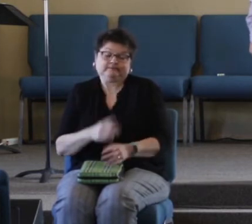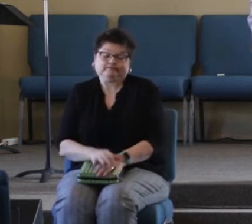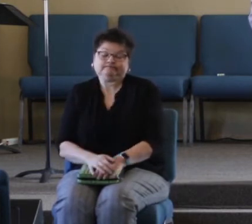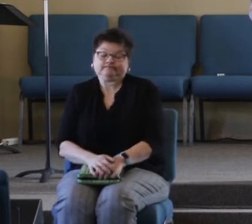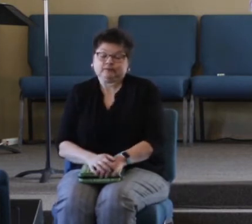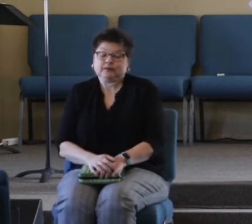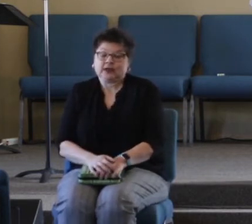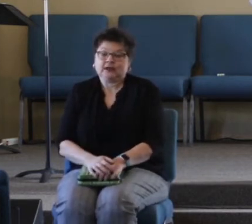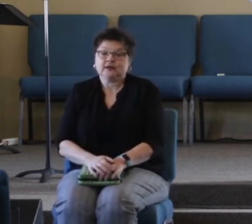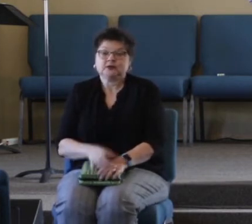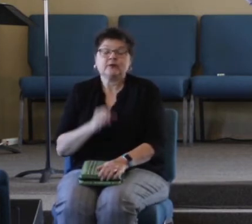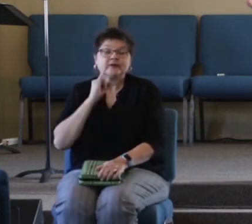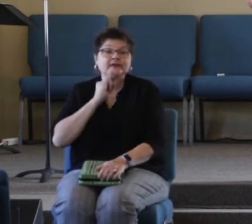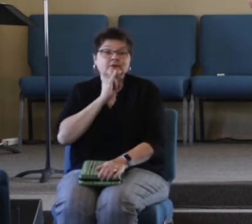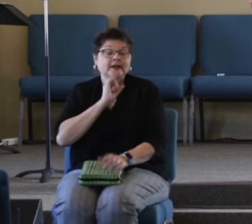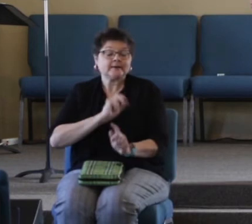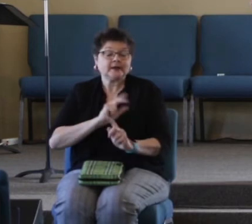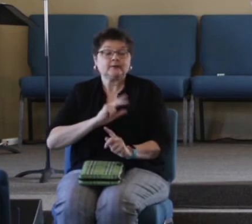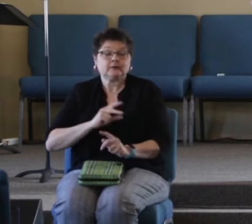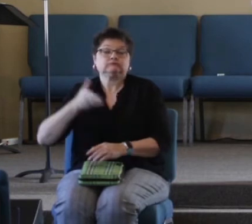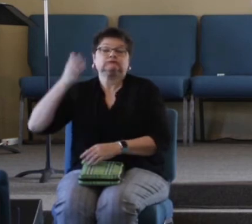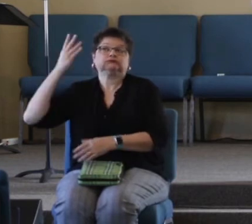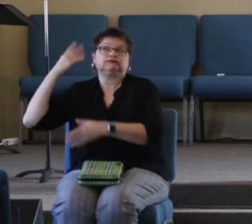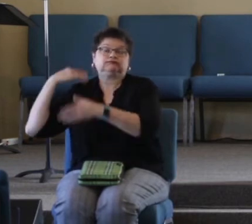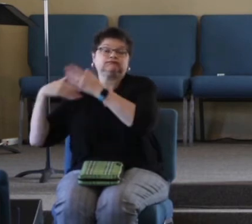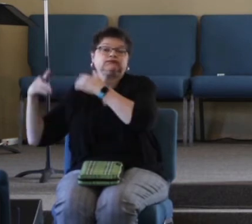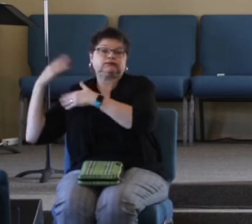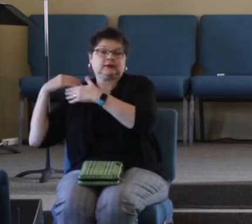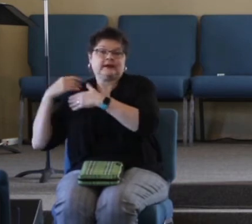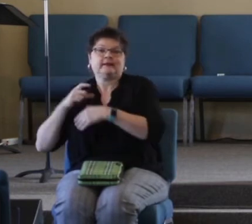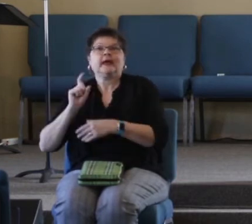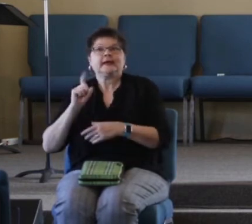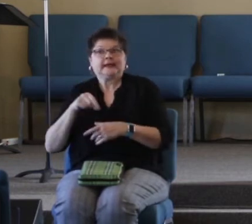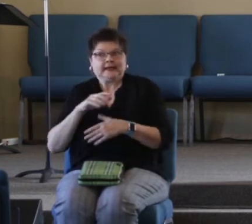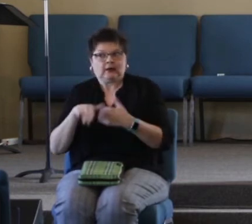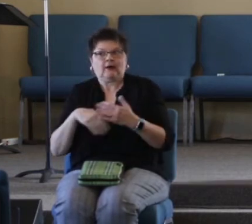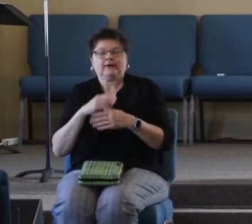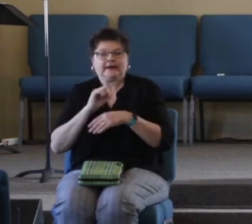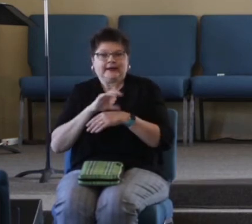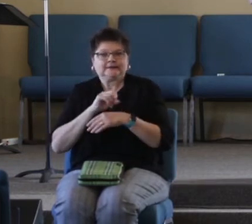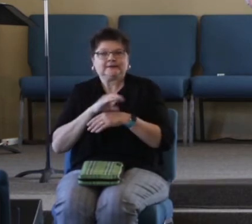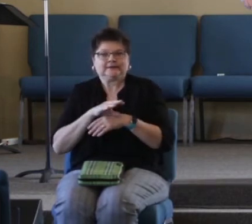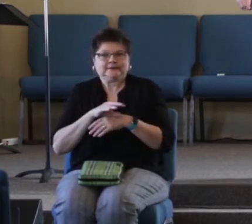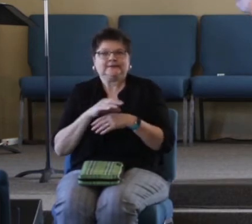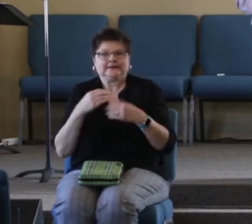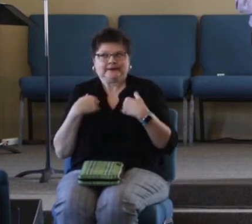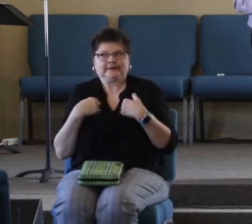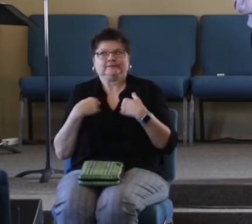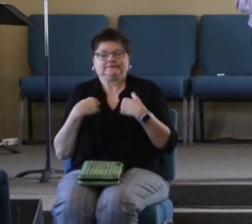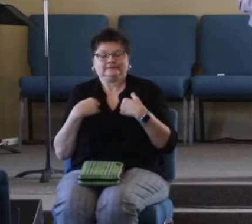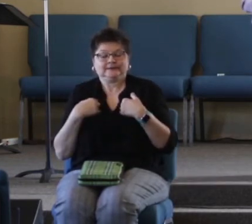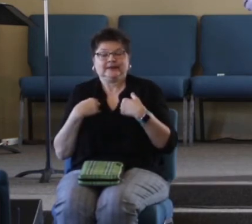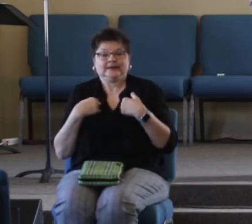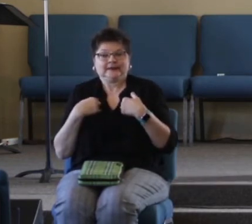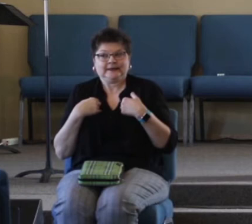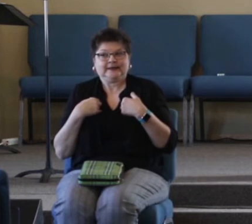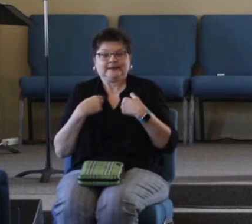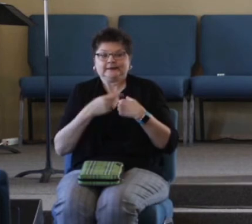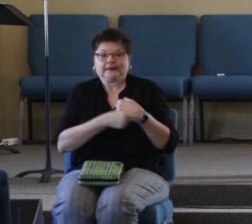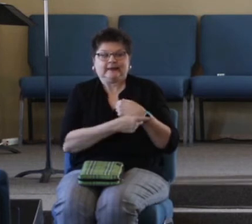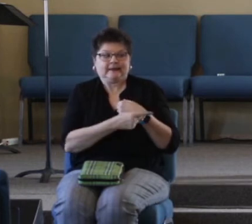And for the Israelites back then, they needed all the counsel they could get. Because they really had